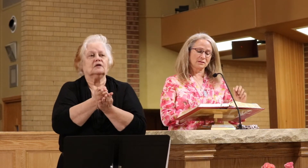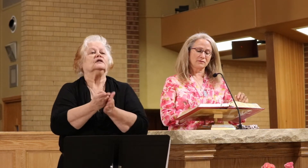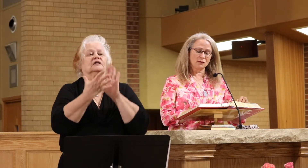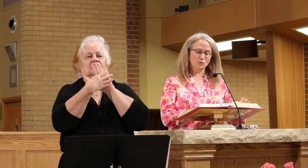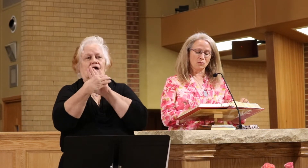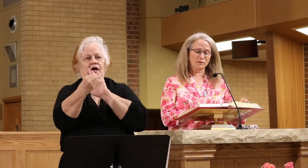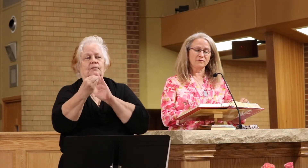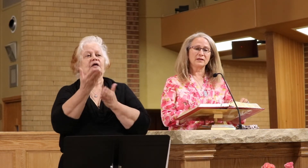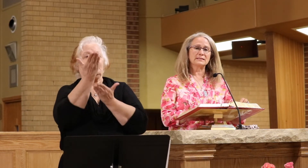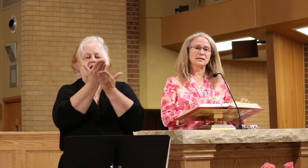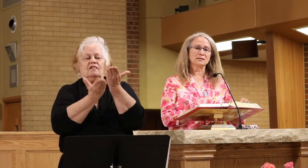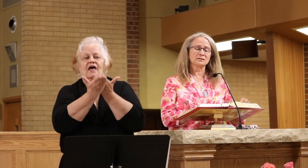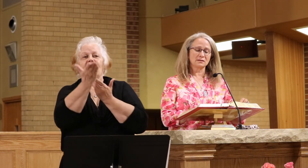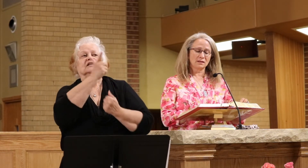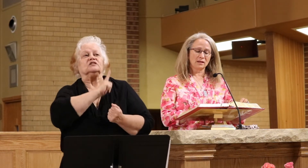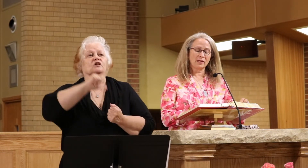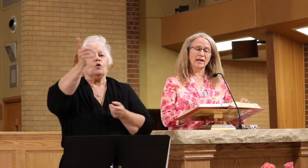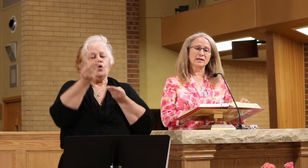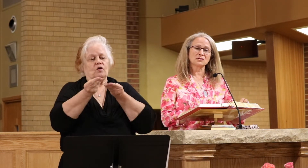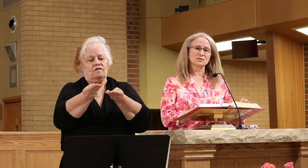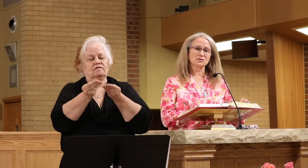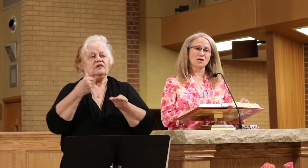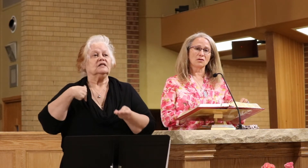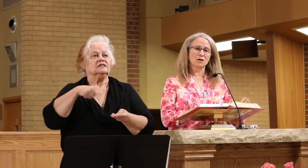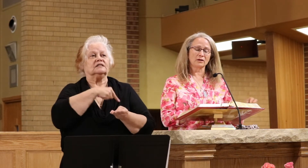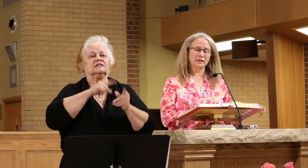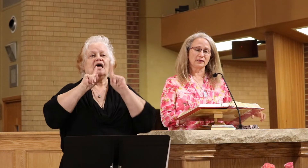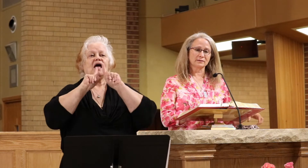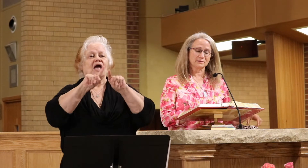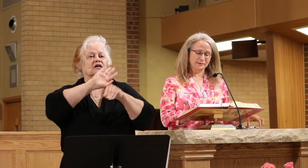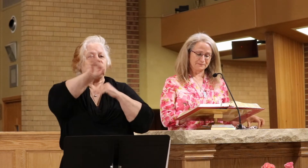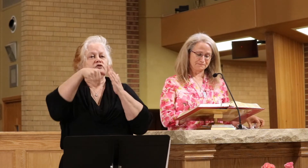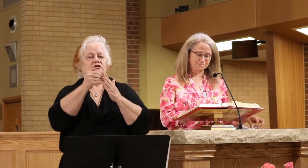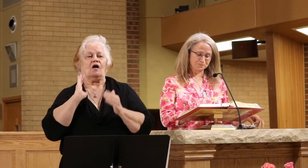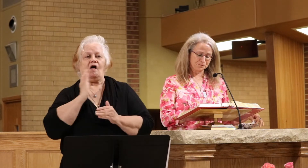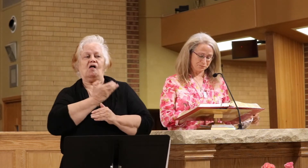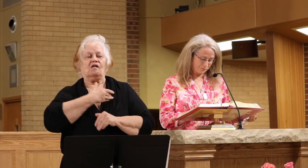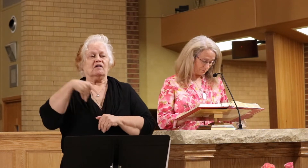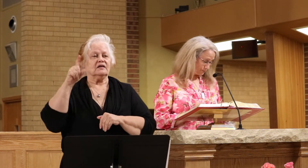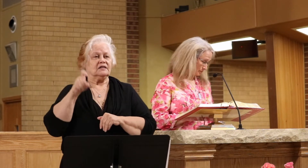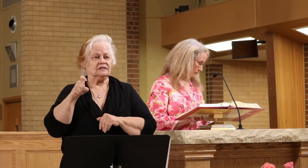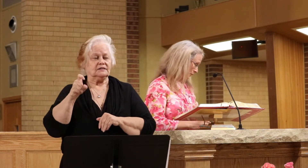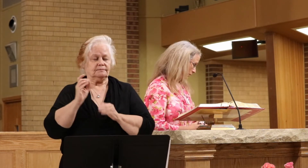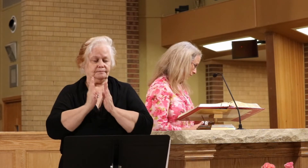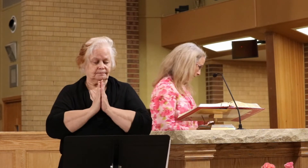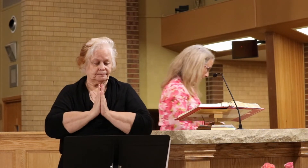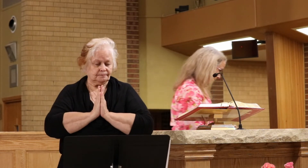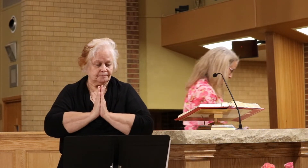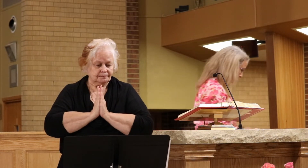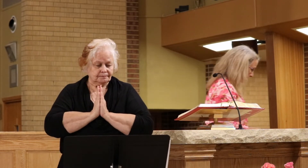The hand of the Lord feeds us. He answers all our needs.